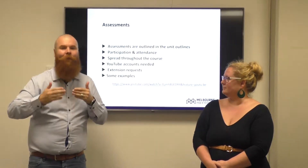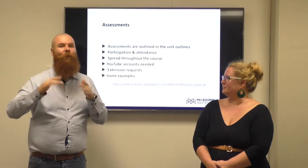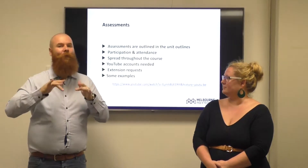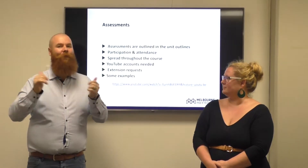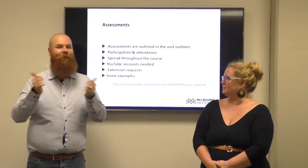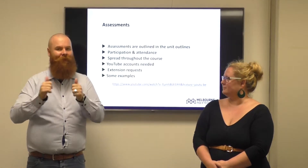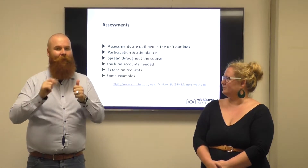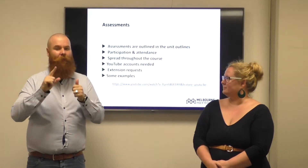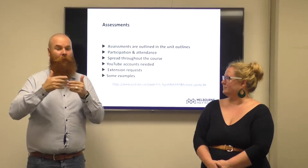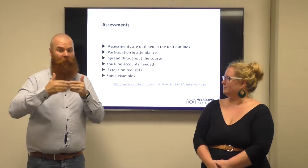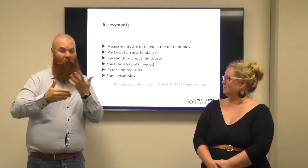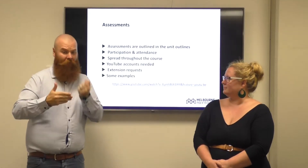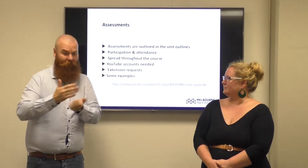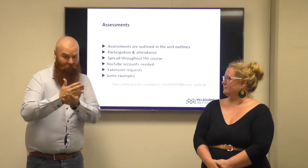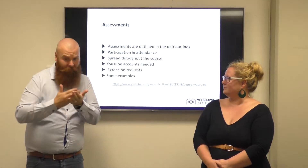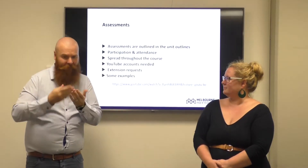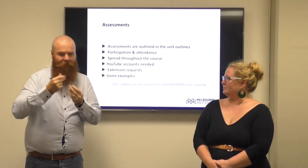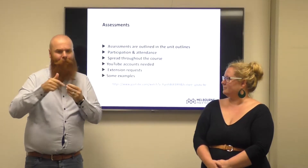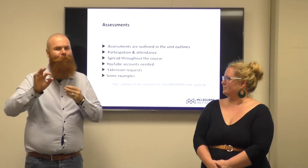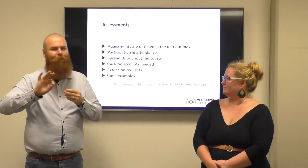haven't finalised yet, but that's okay.